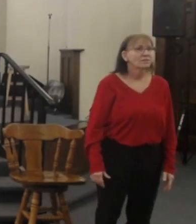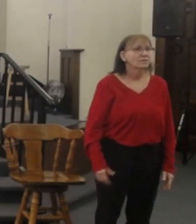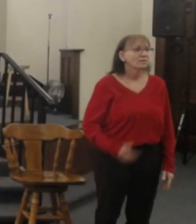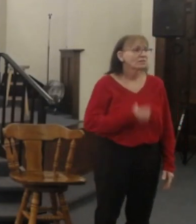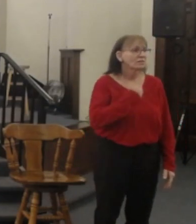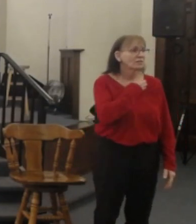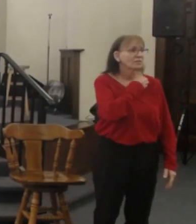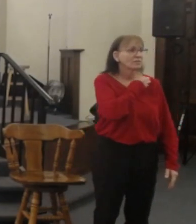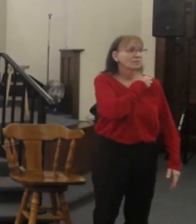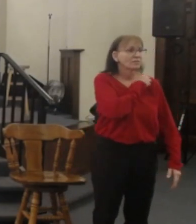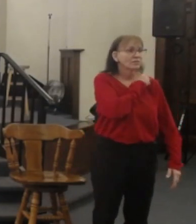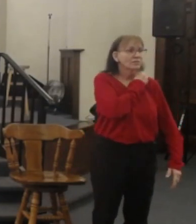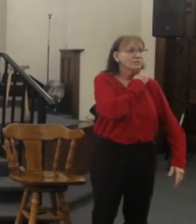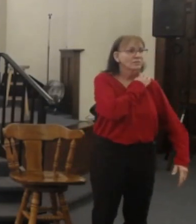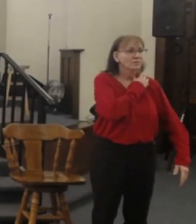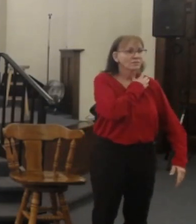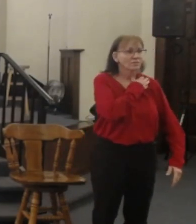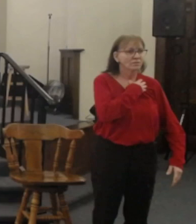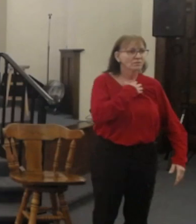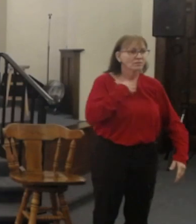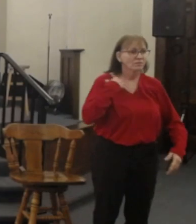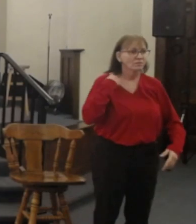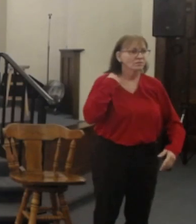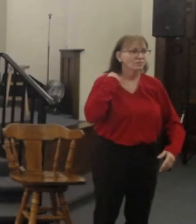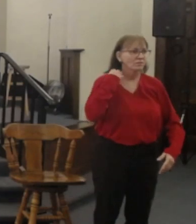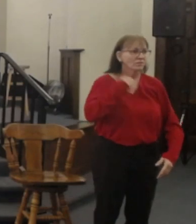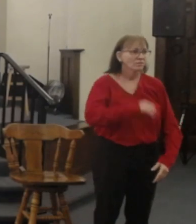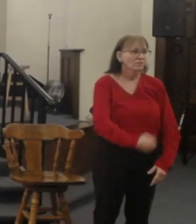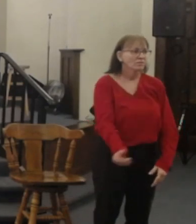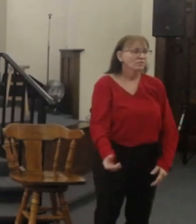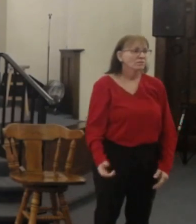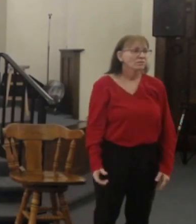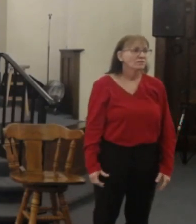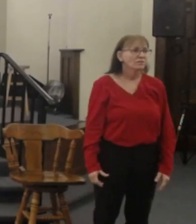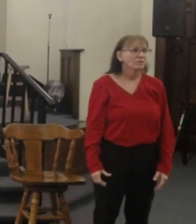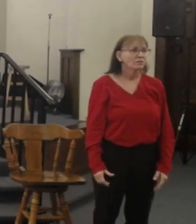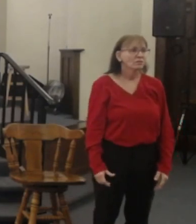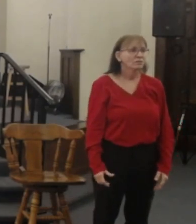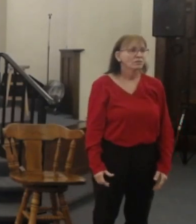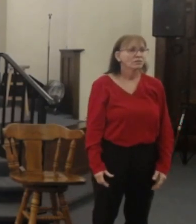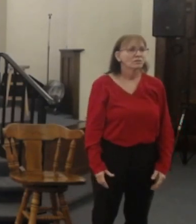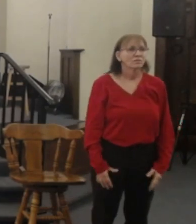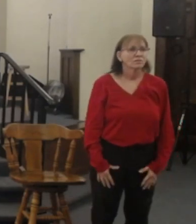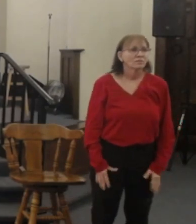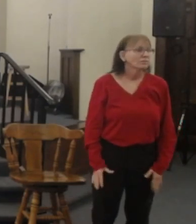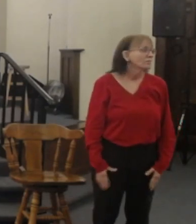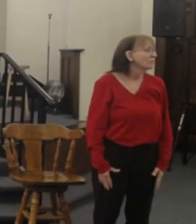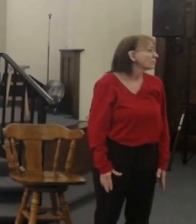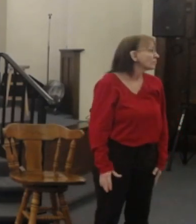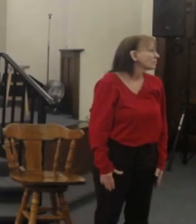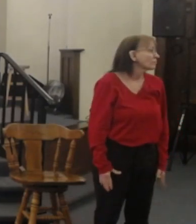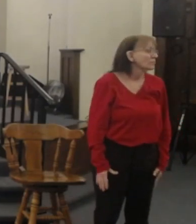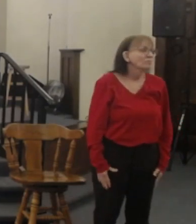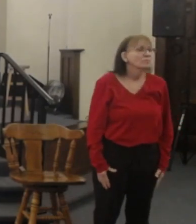good. Woo, this feels good. So we're going to go ahead and go next to Holy Water. I'm sorry, Jeff, but we got to do it.